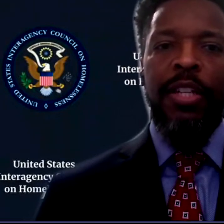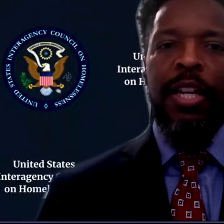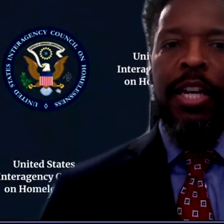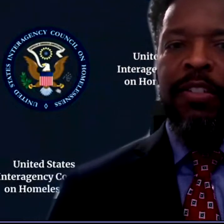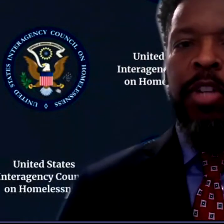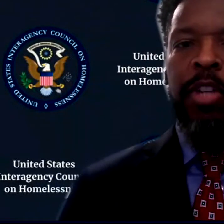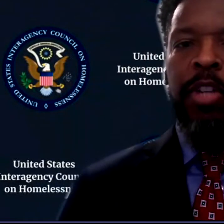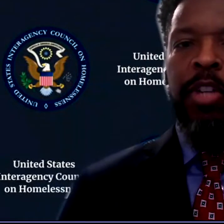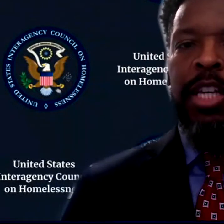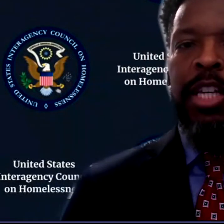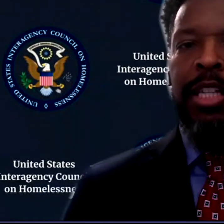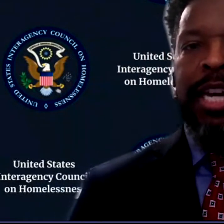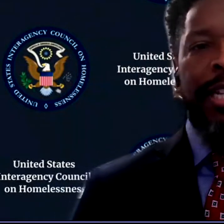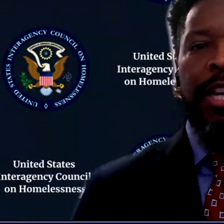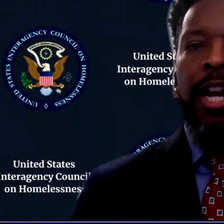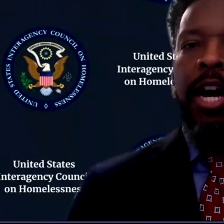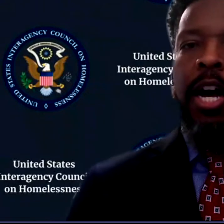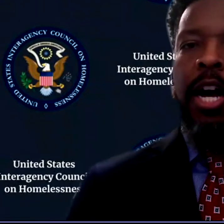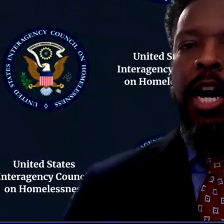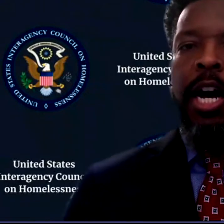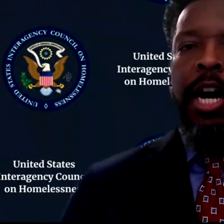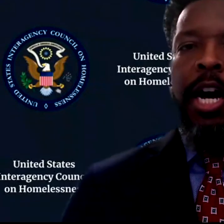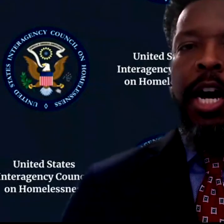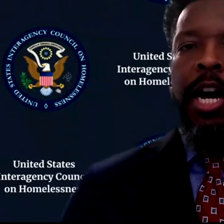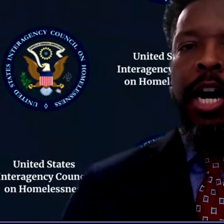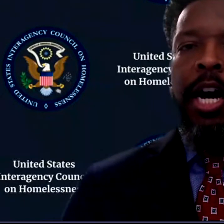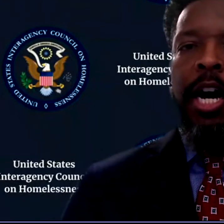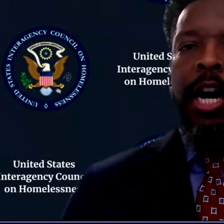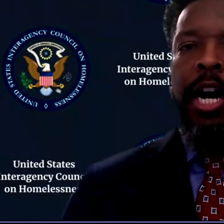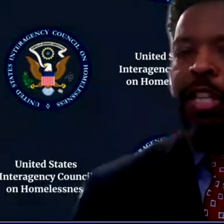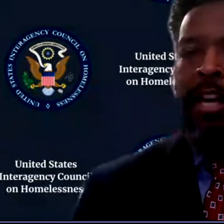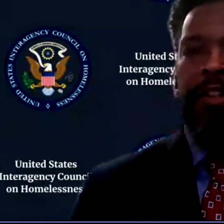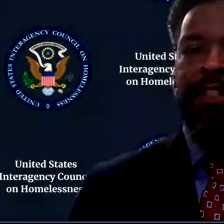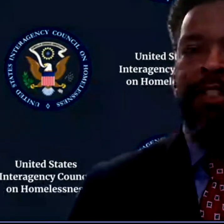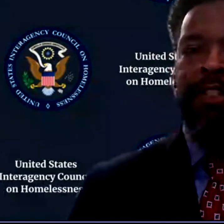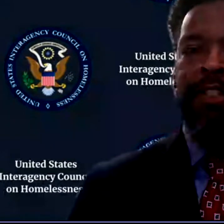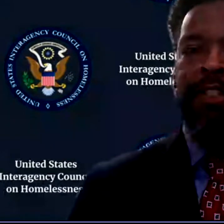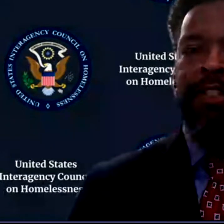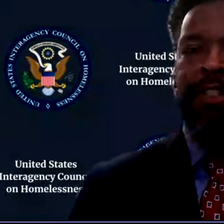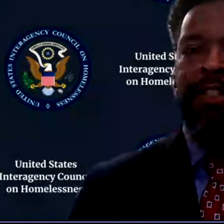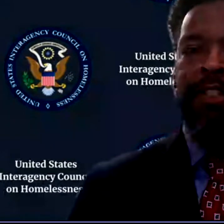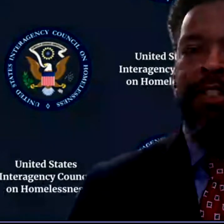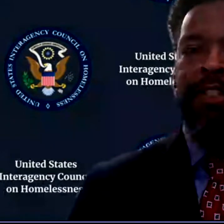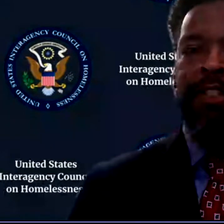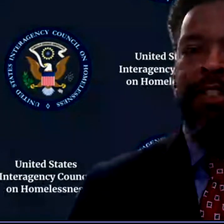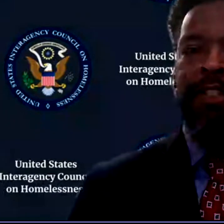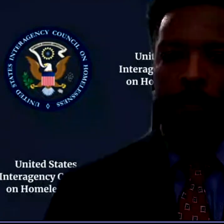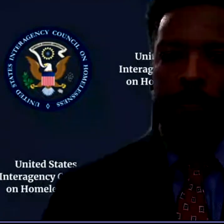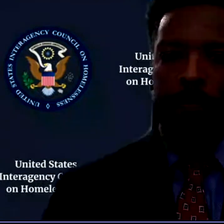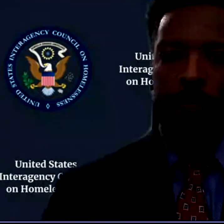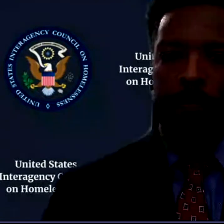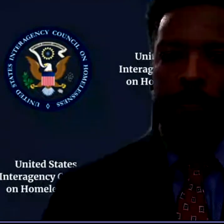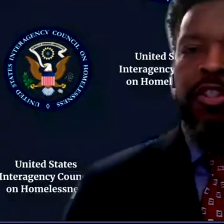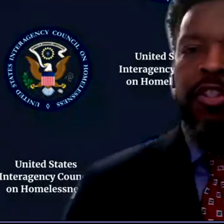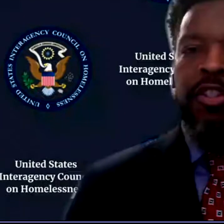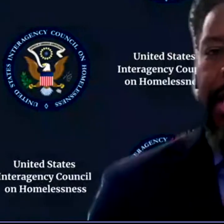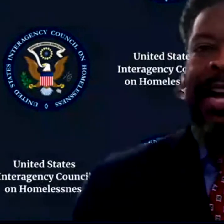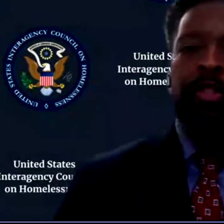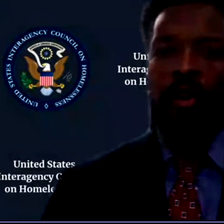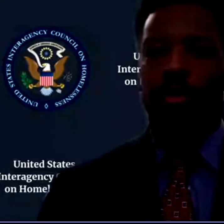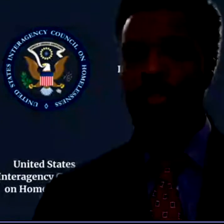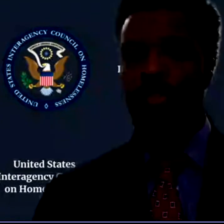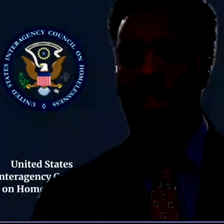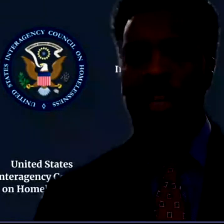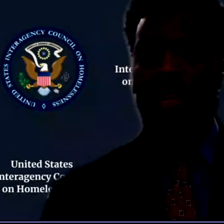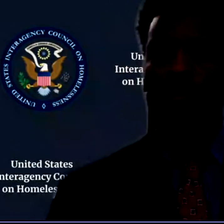break rehousing records is something that other communities, other cities, other counties can learn from. And as the mayor just